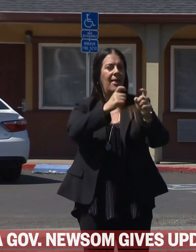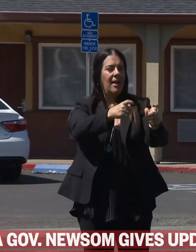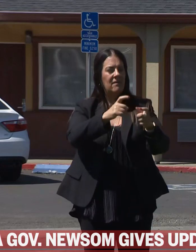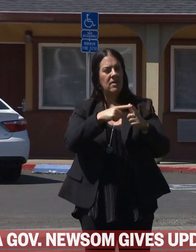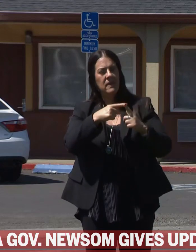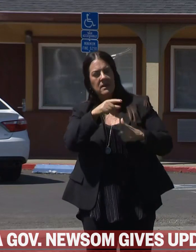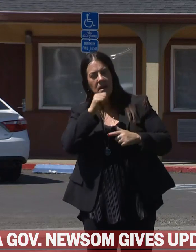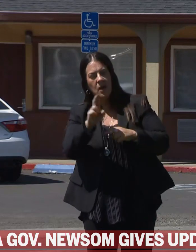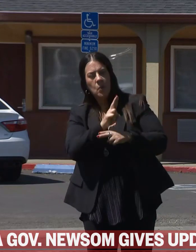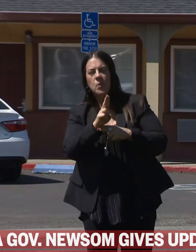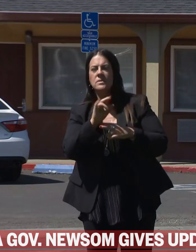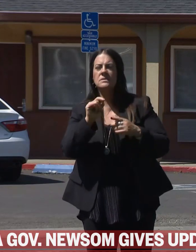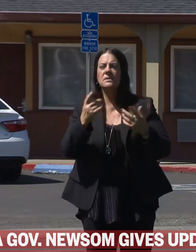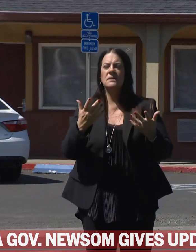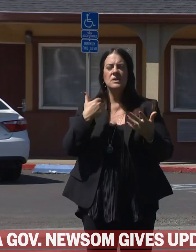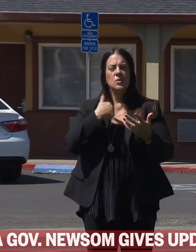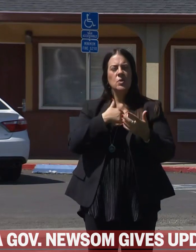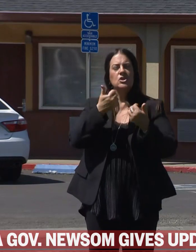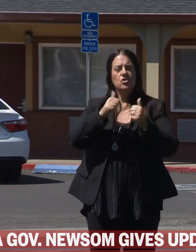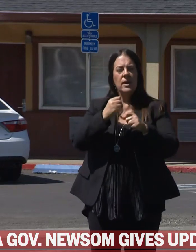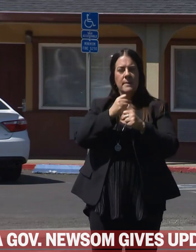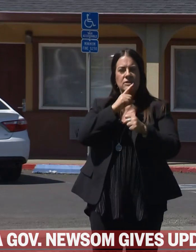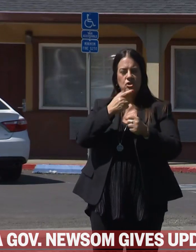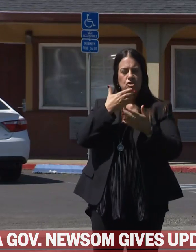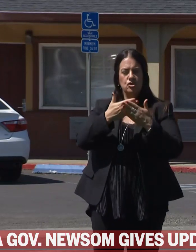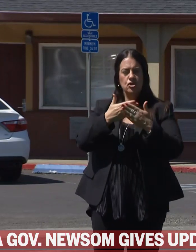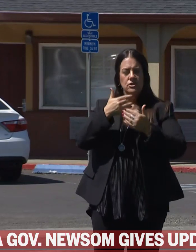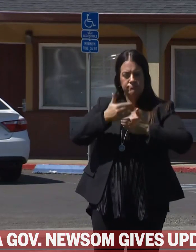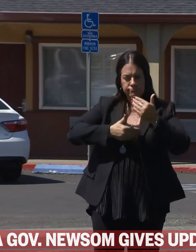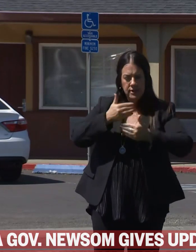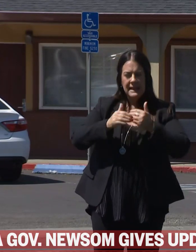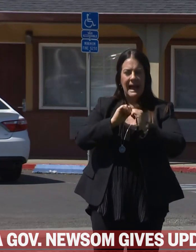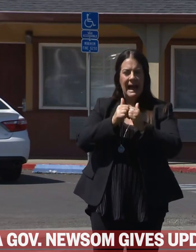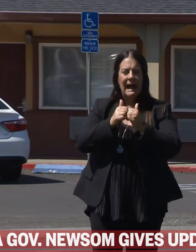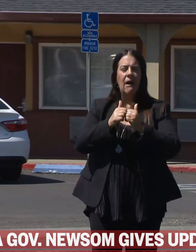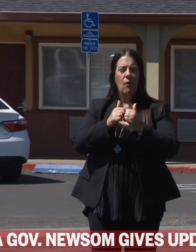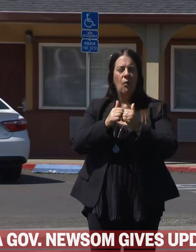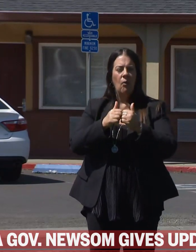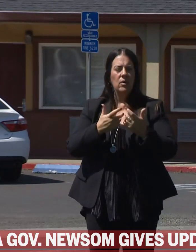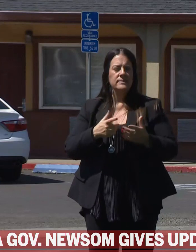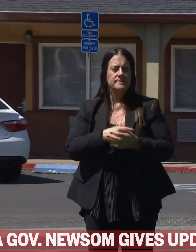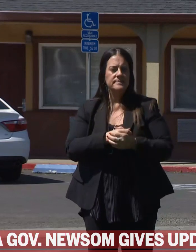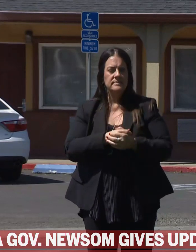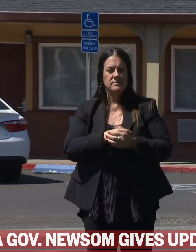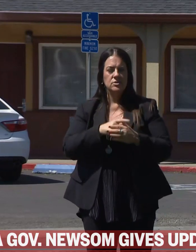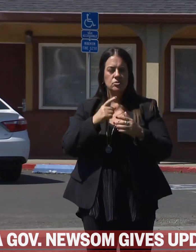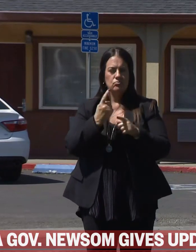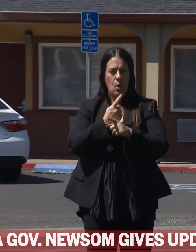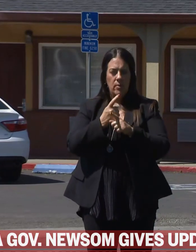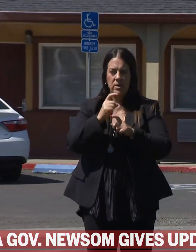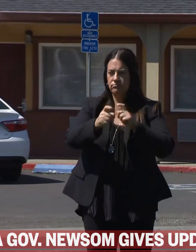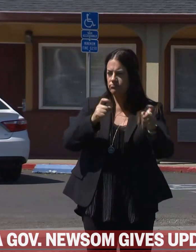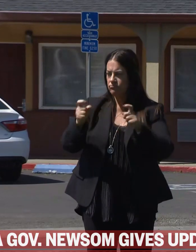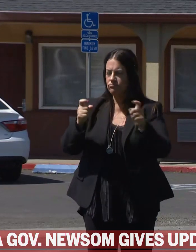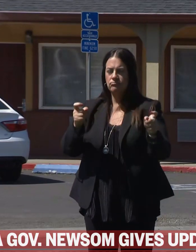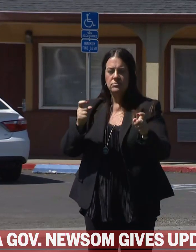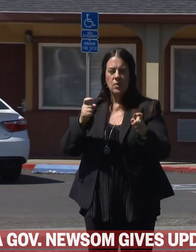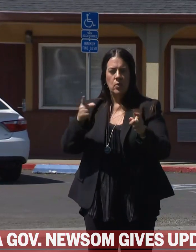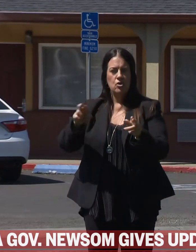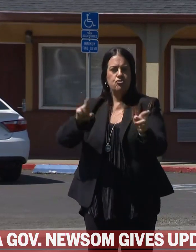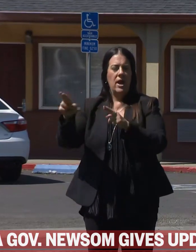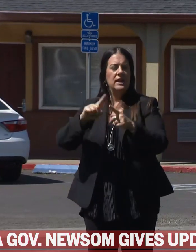this in a very thoughtful and methodical way. I should note that we just got another 28 that were contributed this